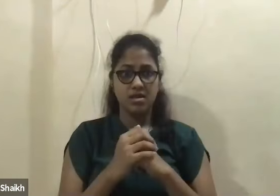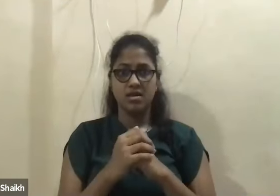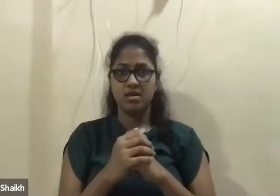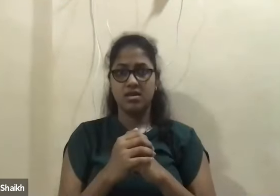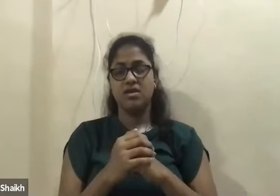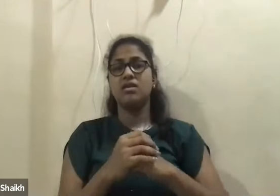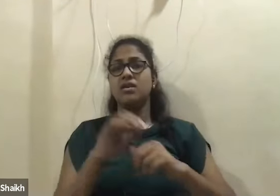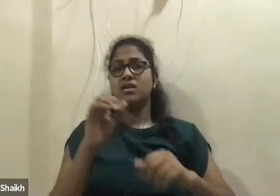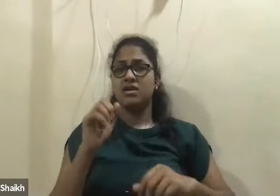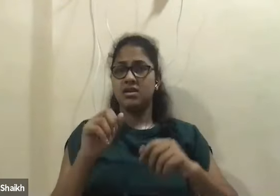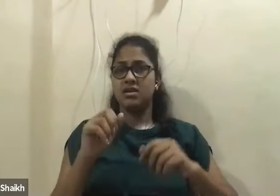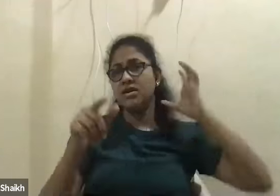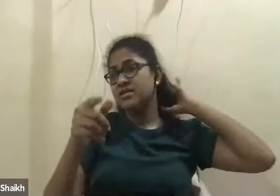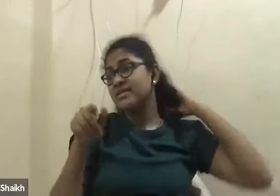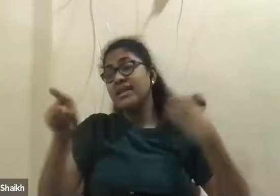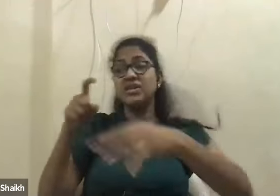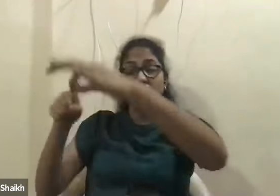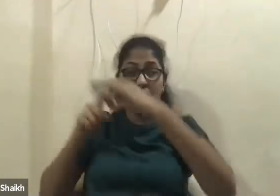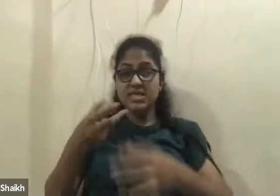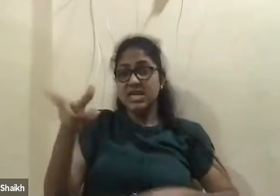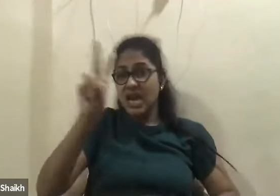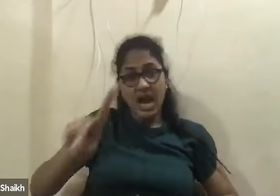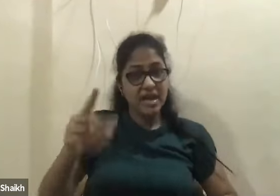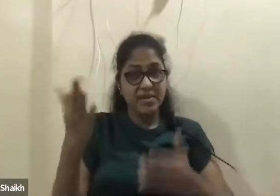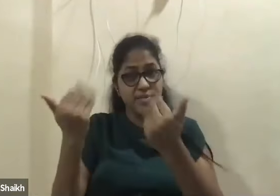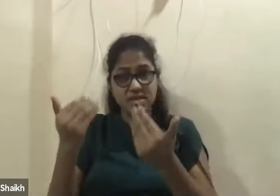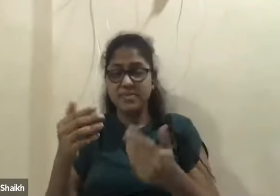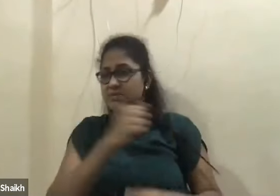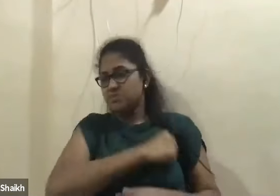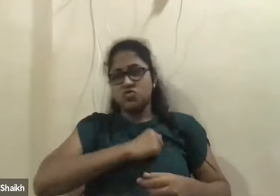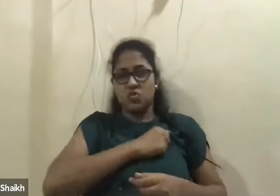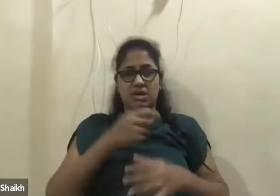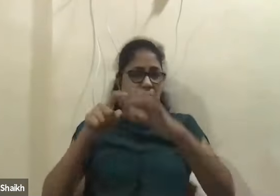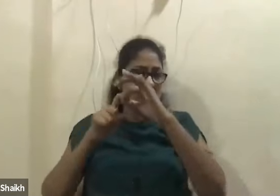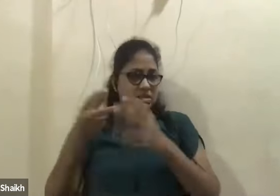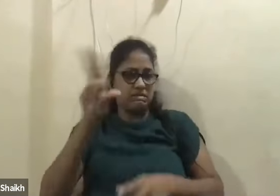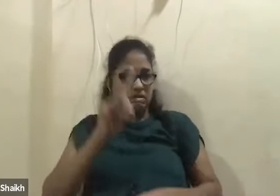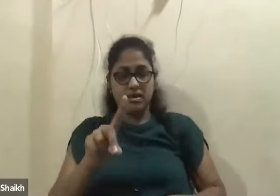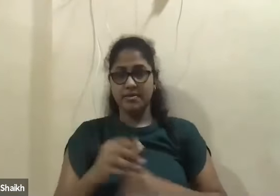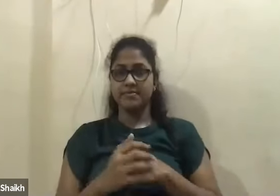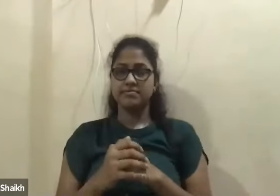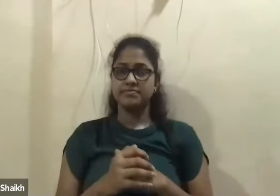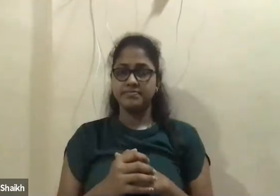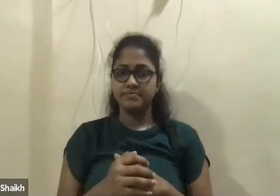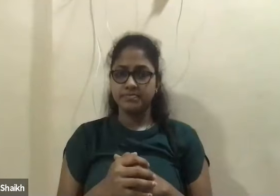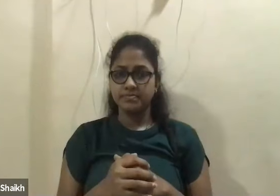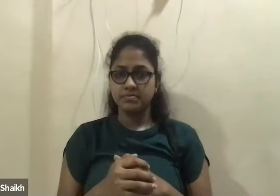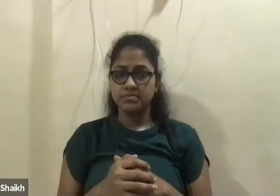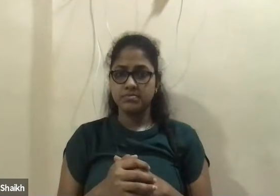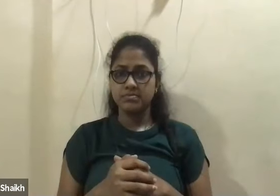Can you repeat the question again, please? I'm so sorry. Can you please repeat it again? So have you already created a trust, or is the property